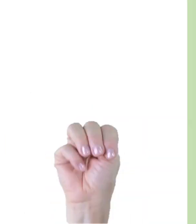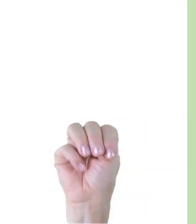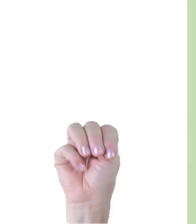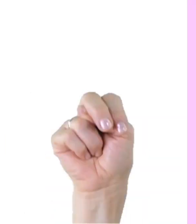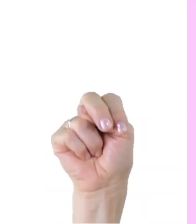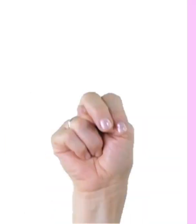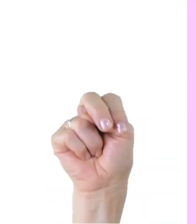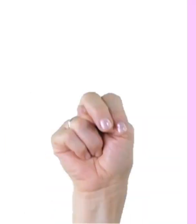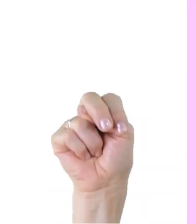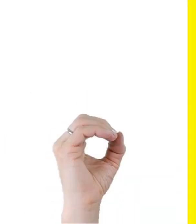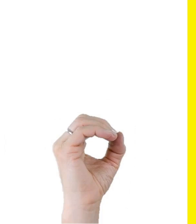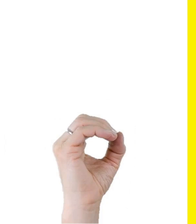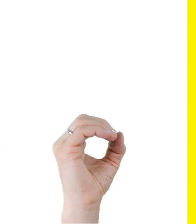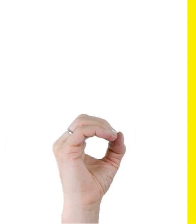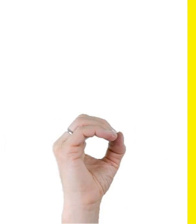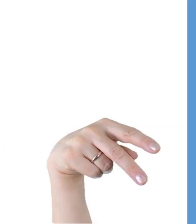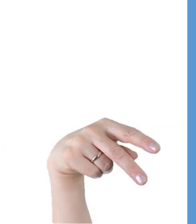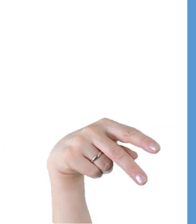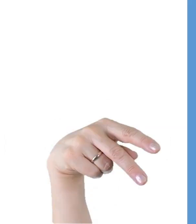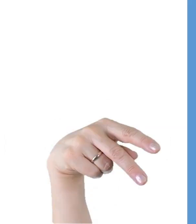M, N, O, P